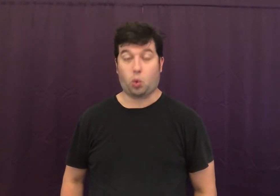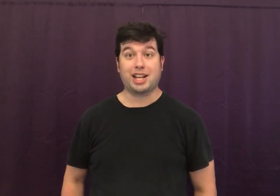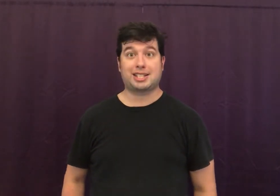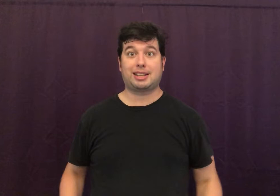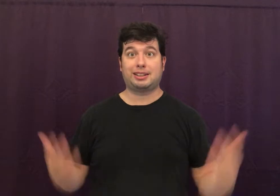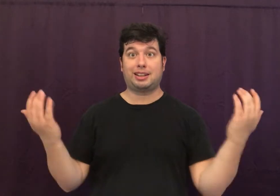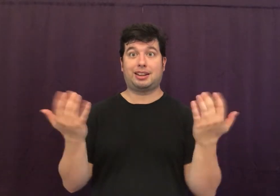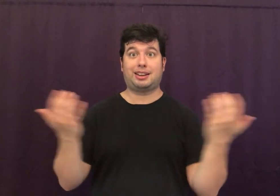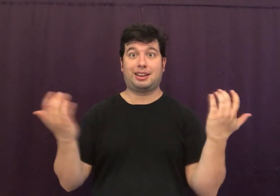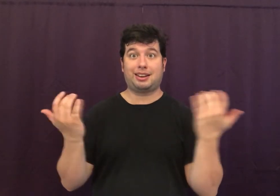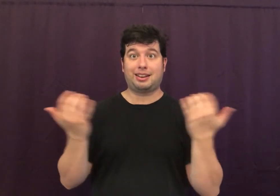What?